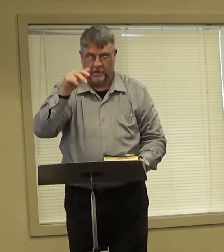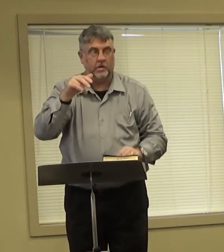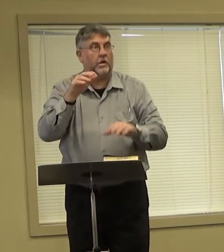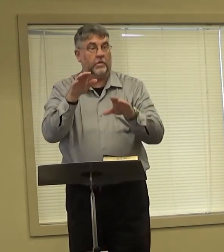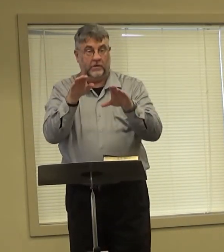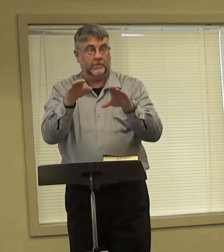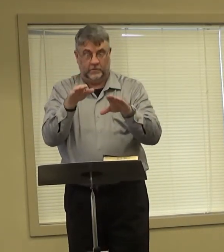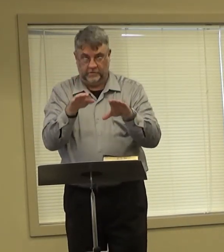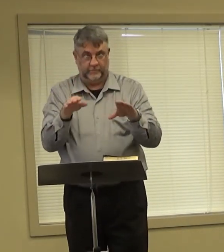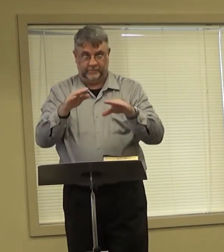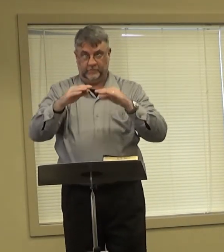mountain.